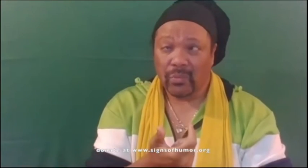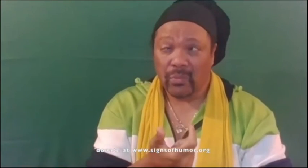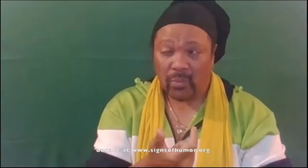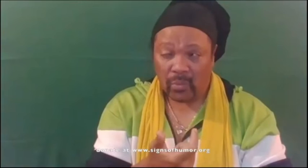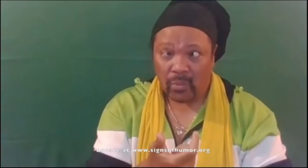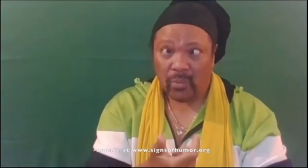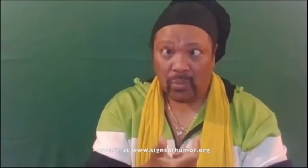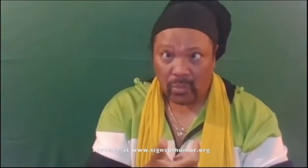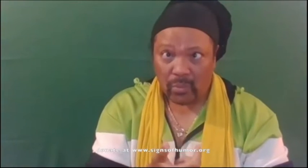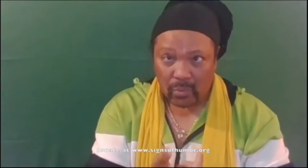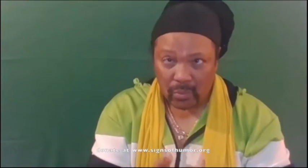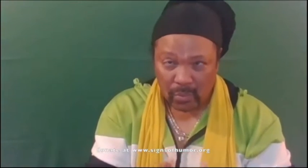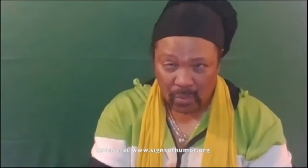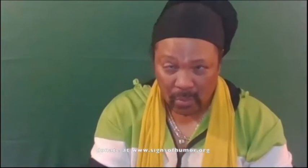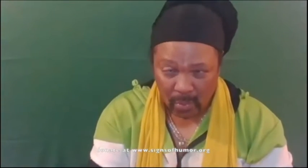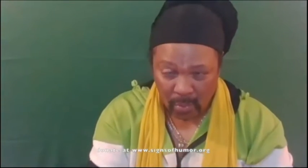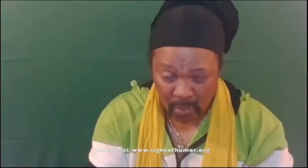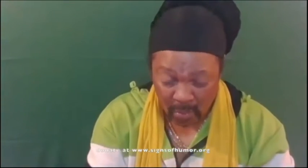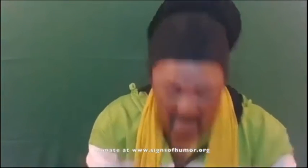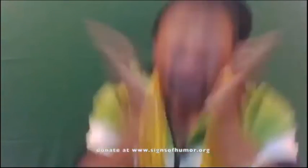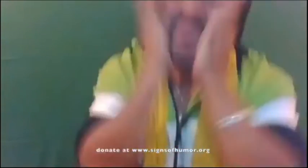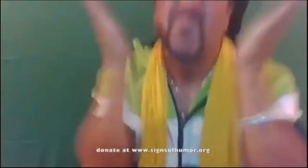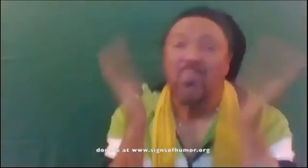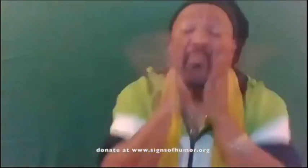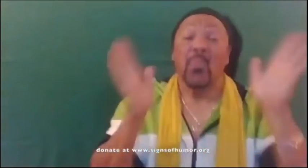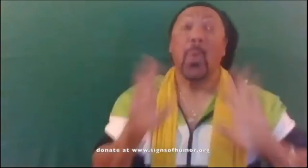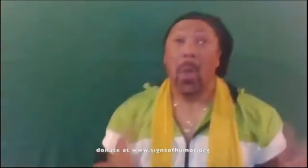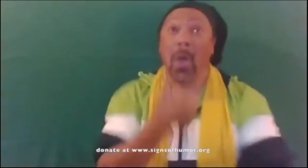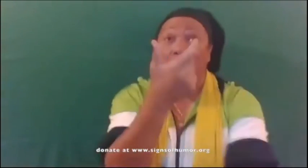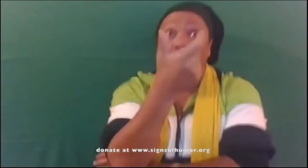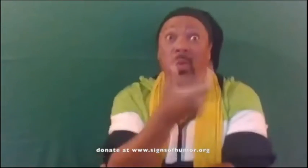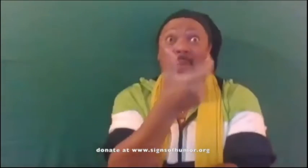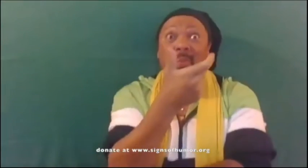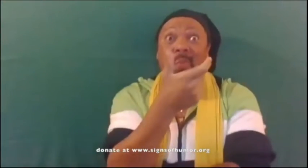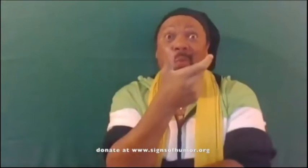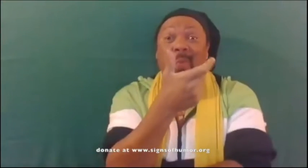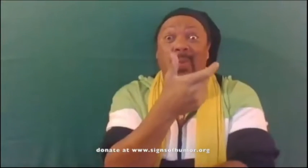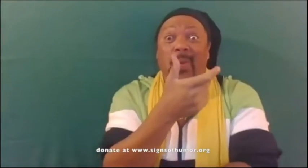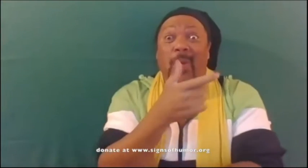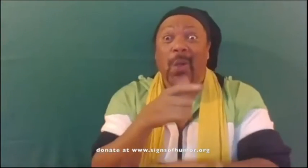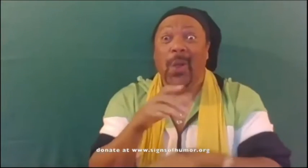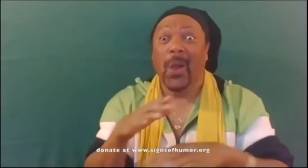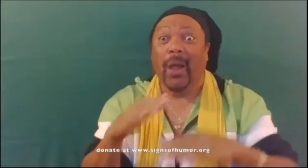Yeah, I'm trying to stay up in the Lord so I don't fall asleep and wake up in heaven. I gotta smack myself to stay